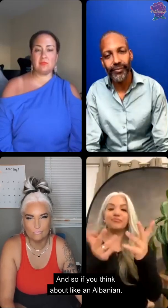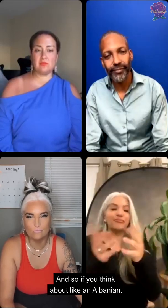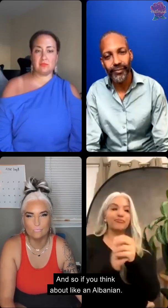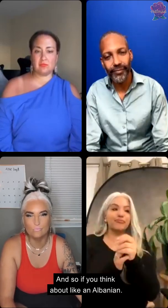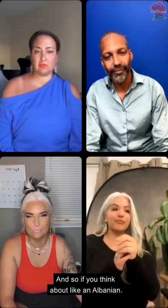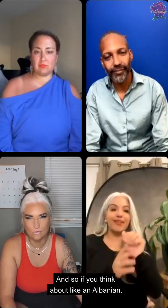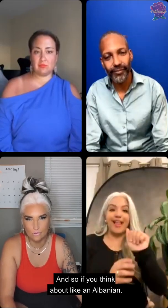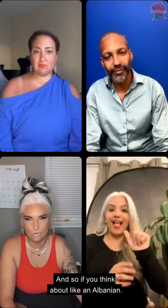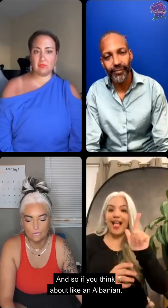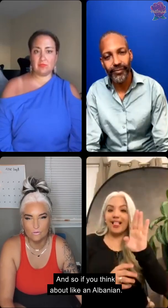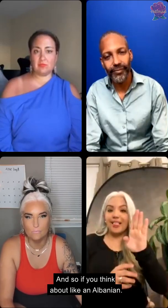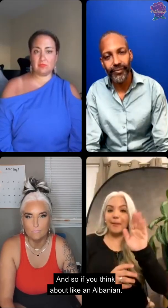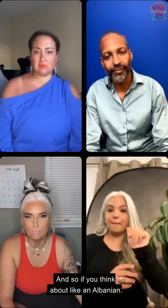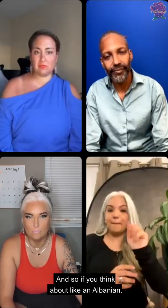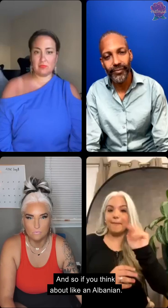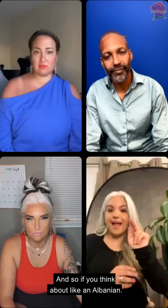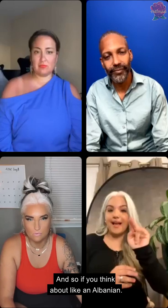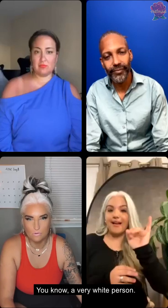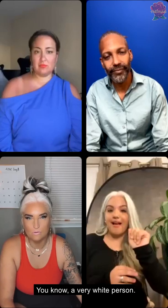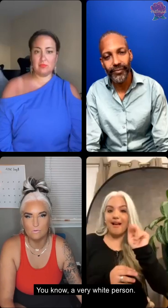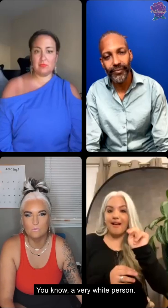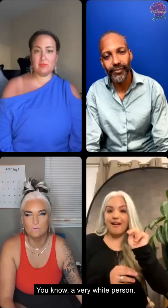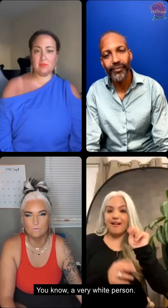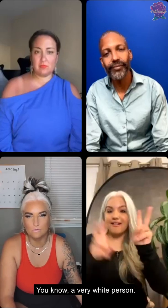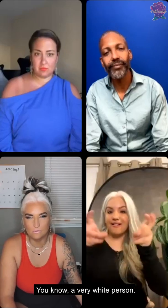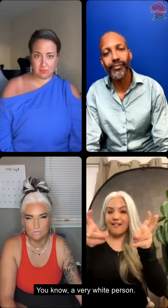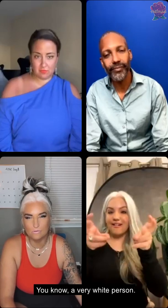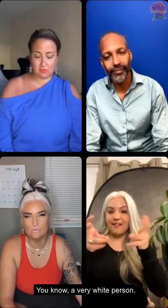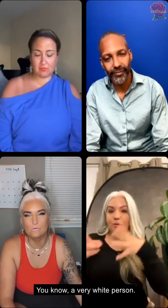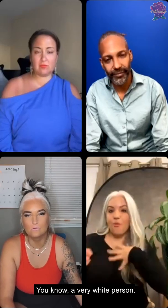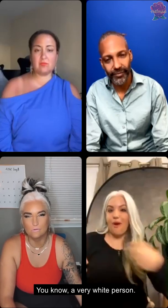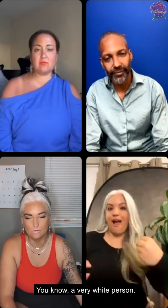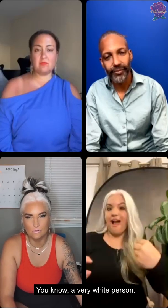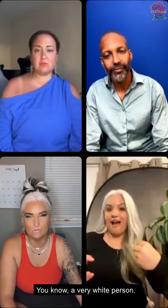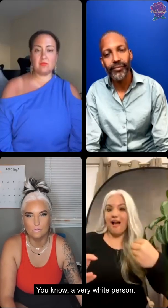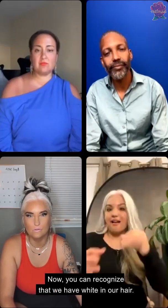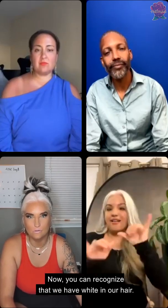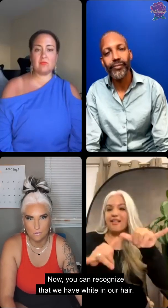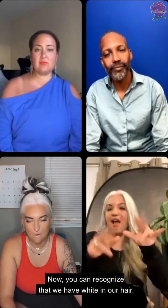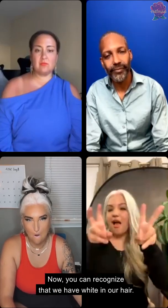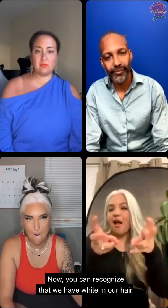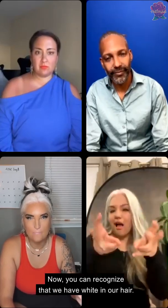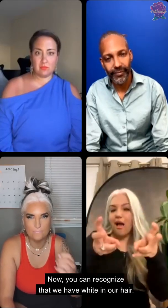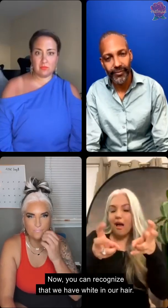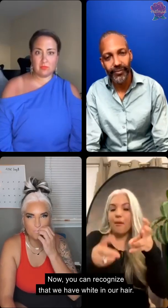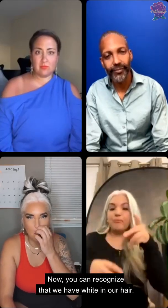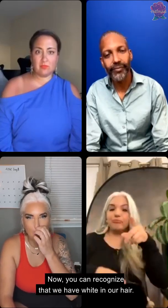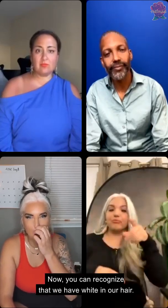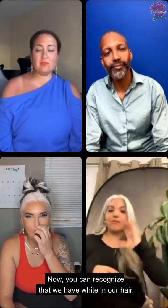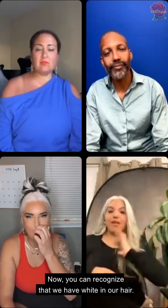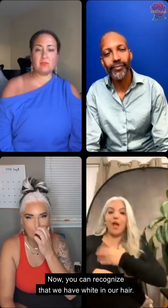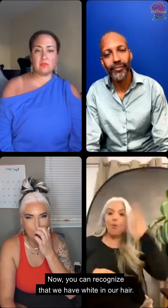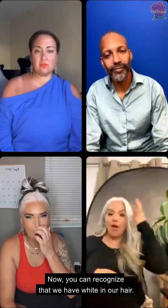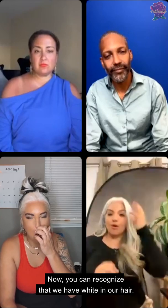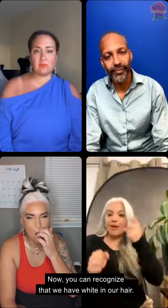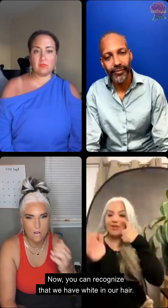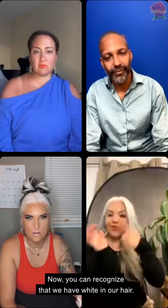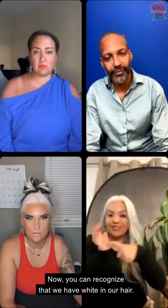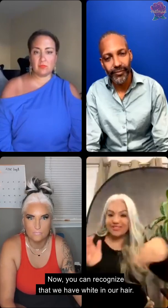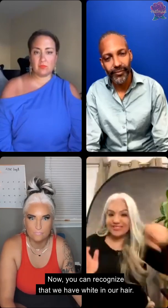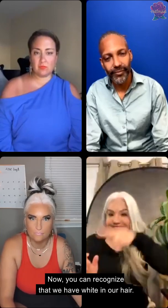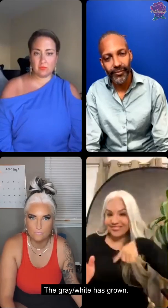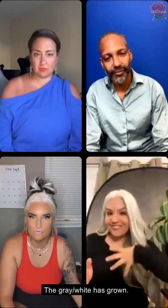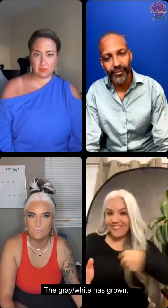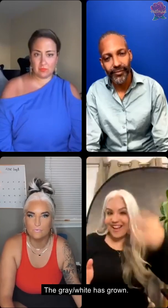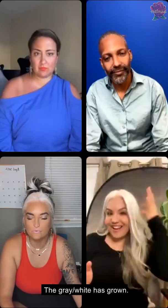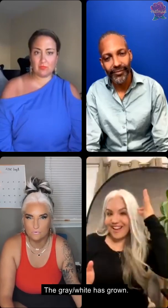think about like an albinian, a very white person. Now, you can recognize